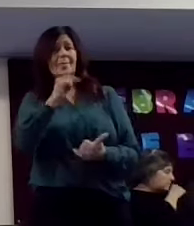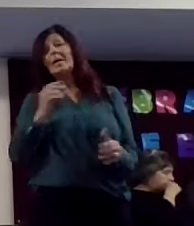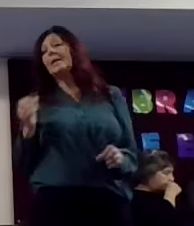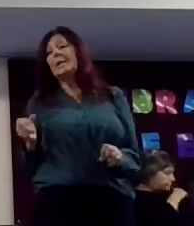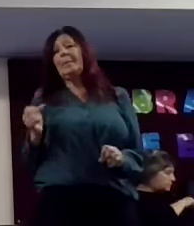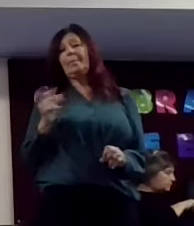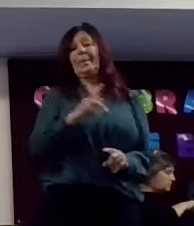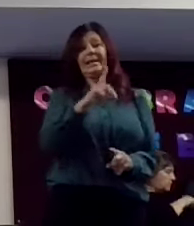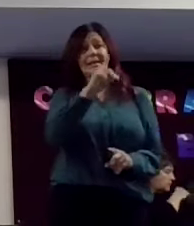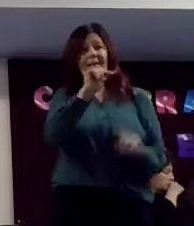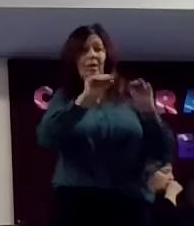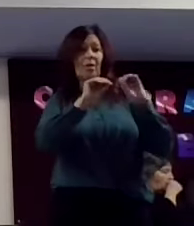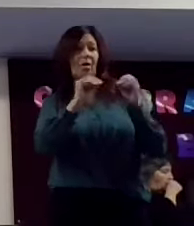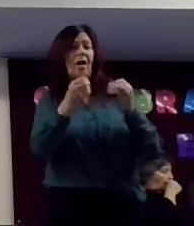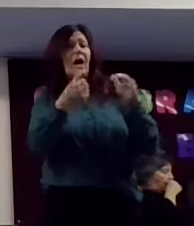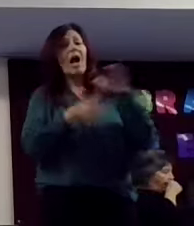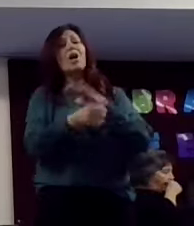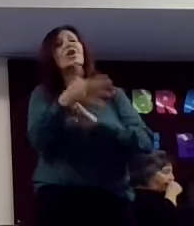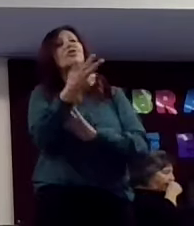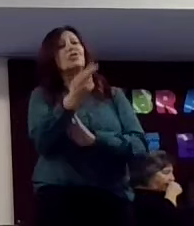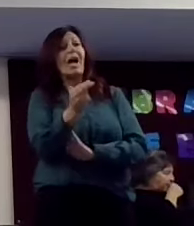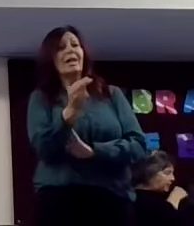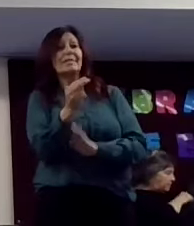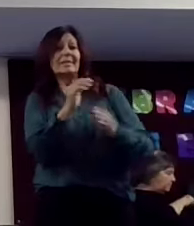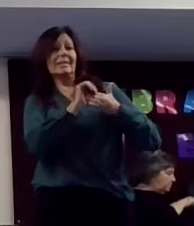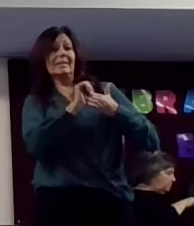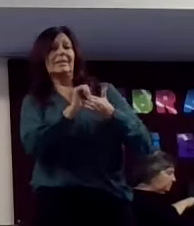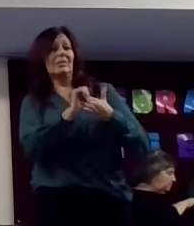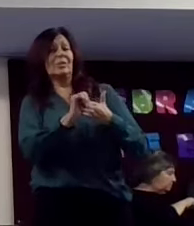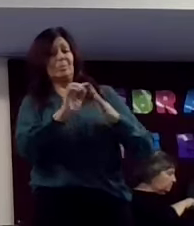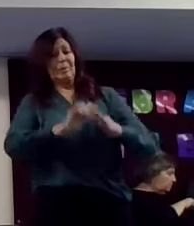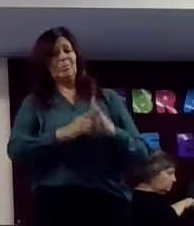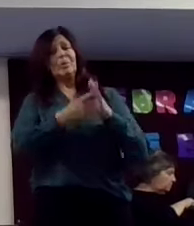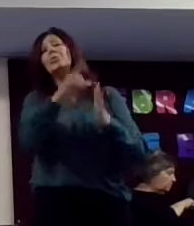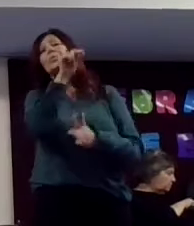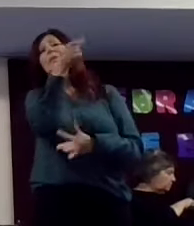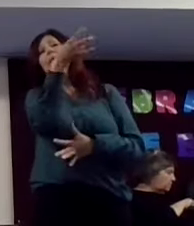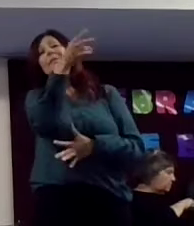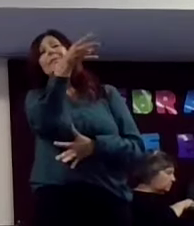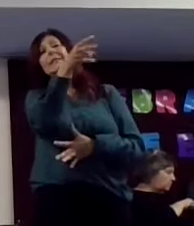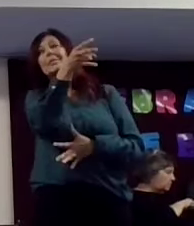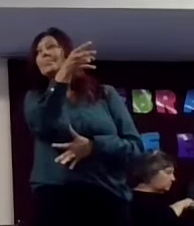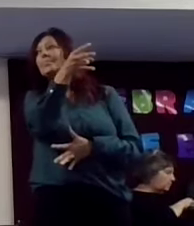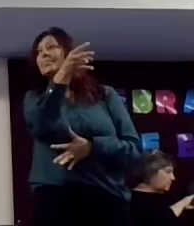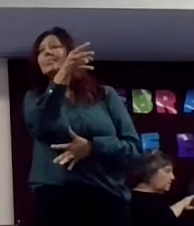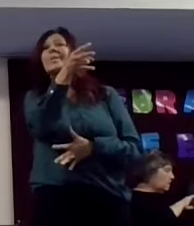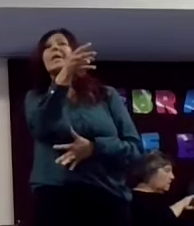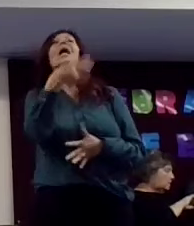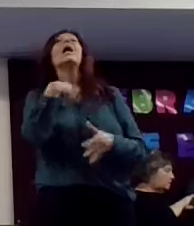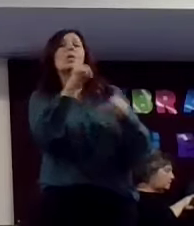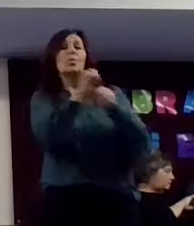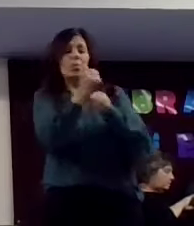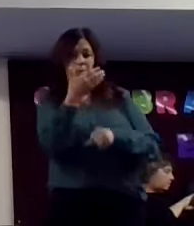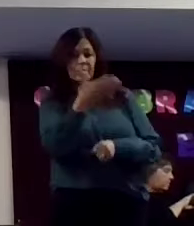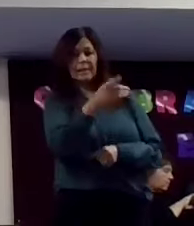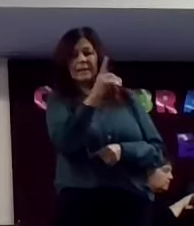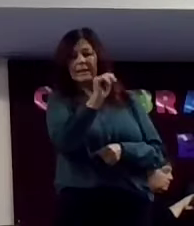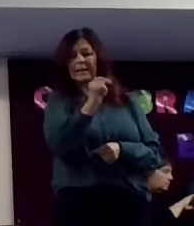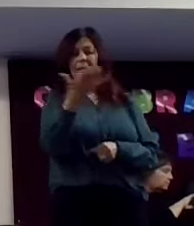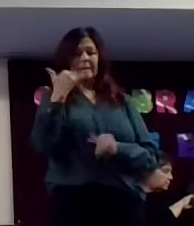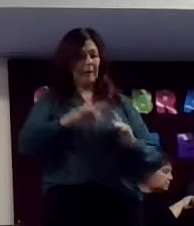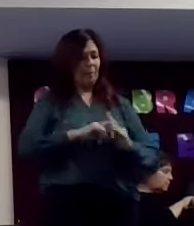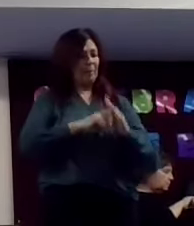back into the district attorney's office under John's leadership in the beginning of 2017. I had worked in the DA's office back in